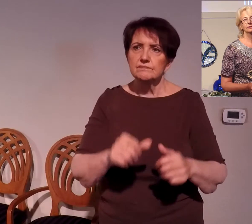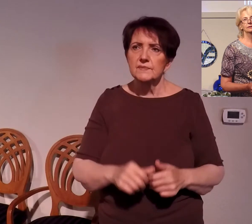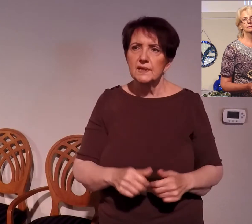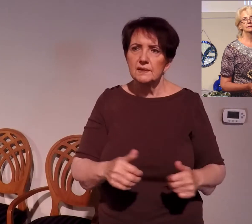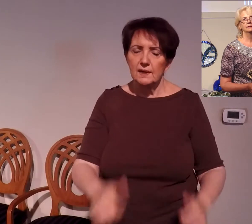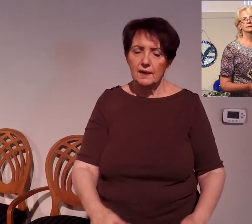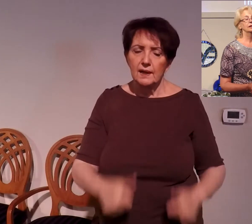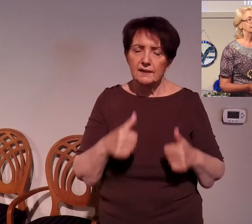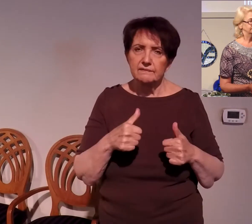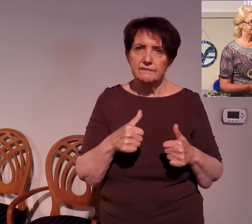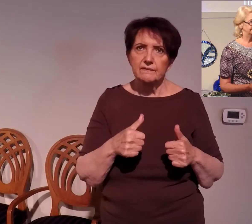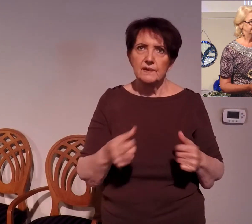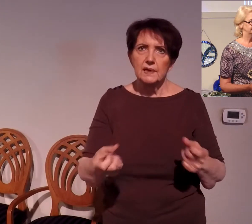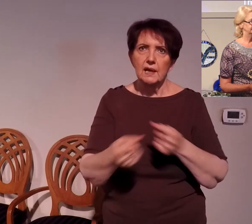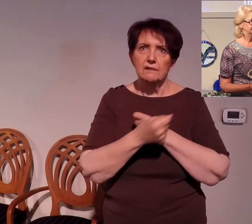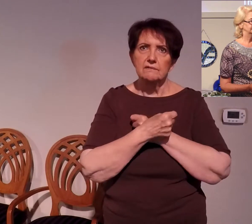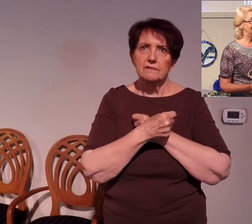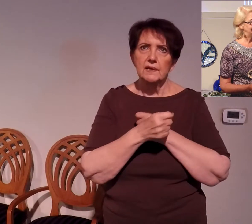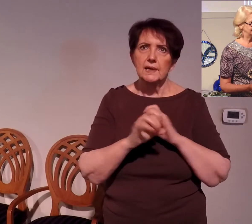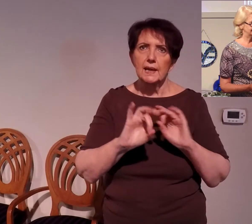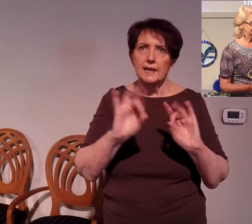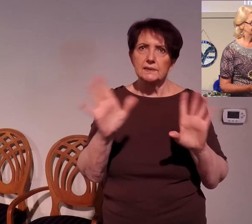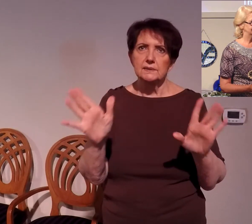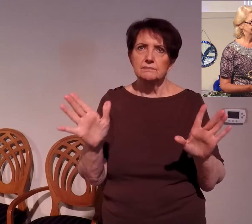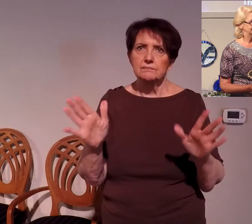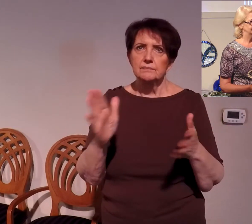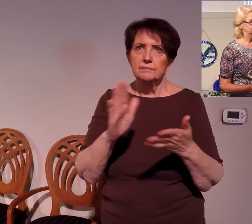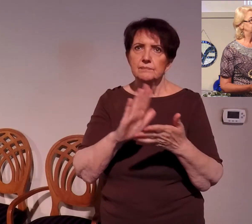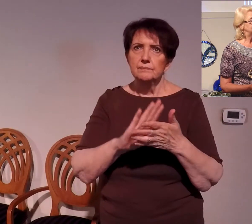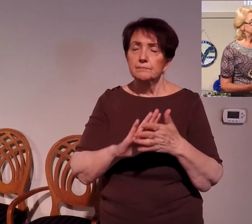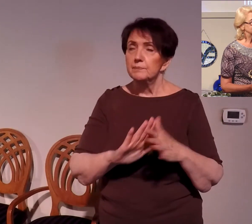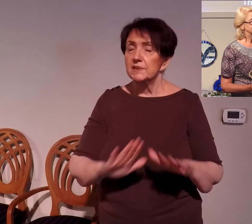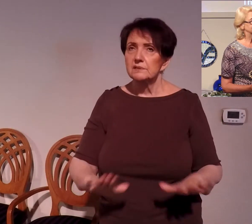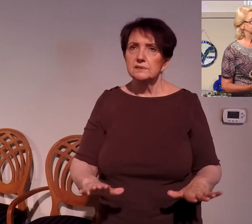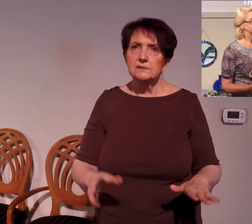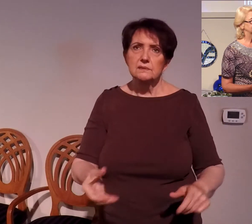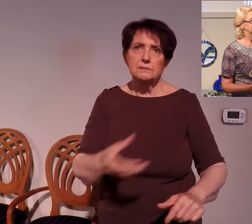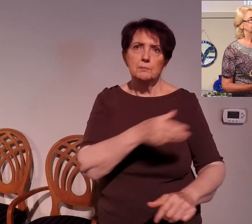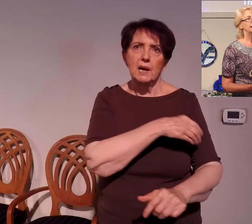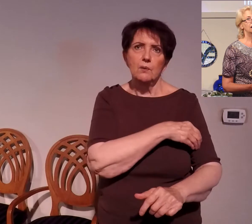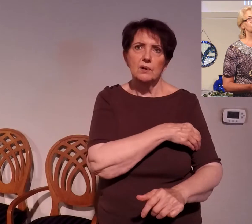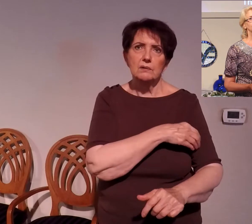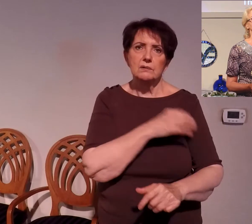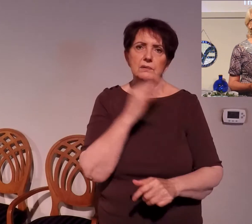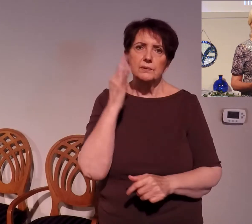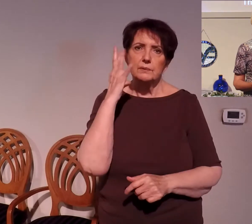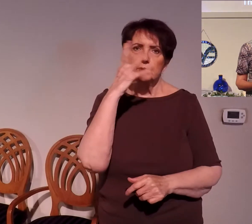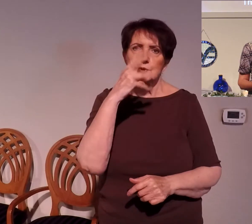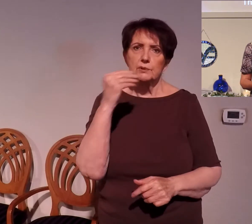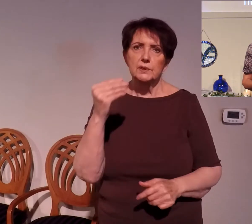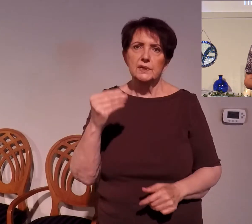Life, love, light, peace,